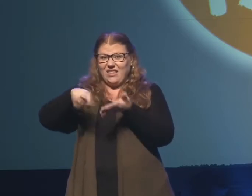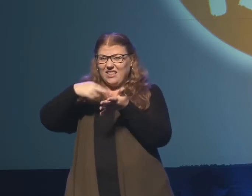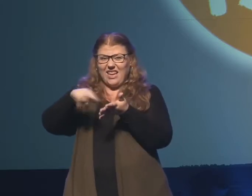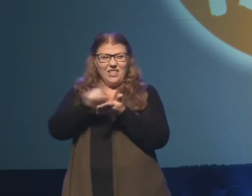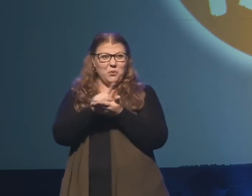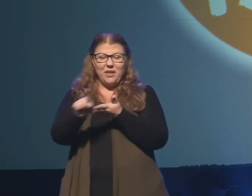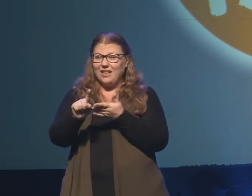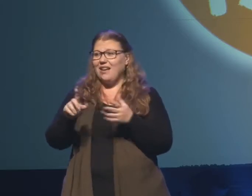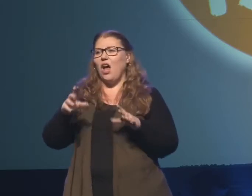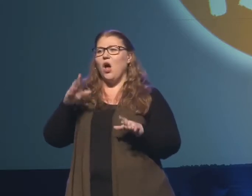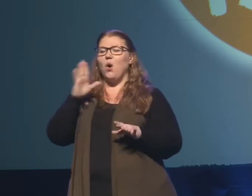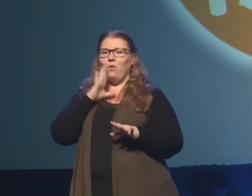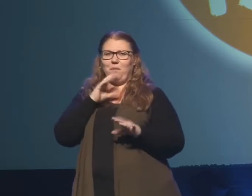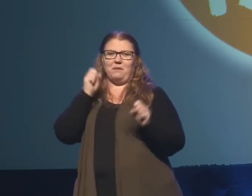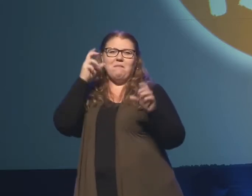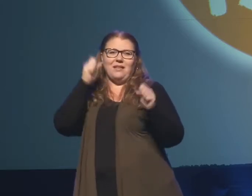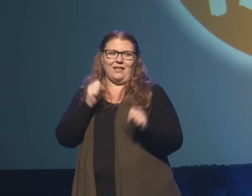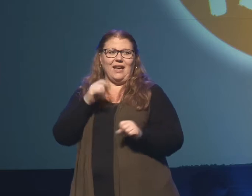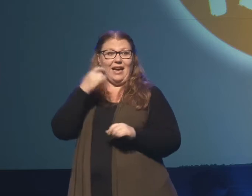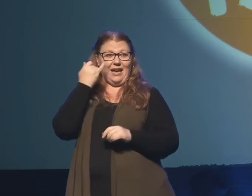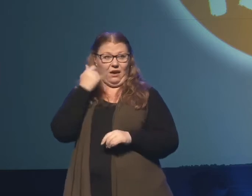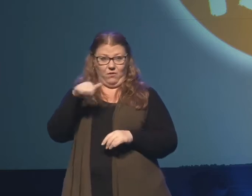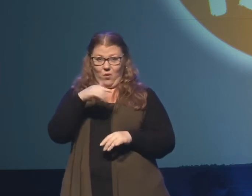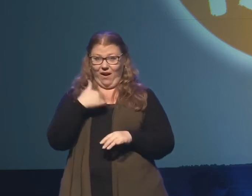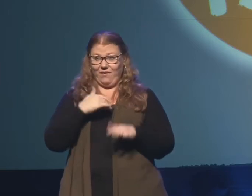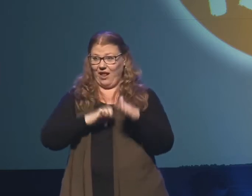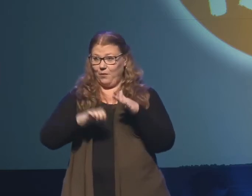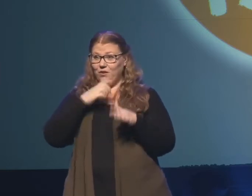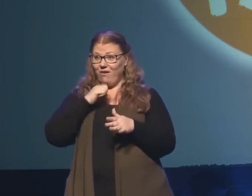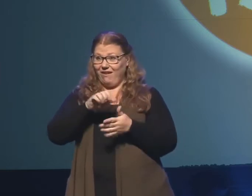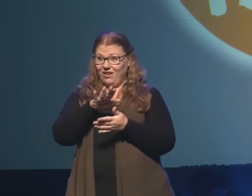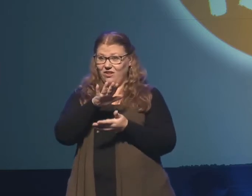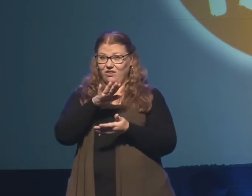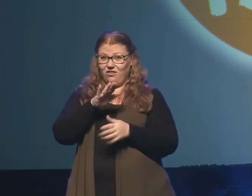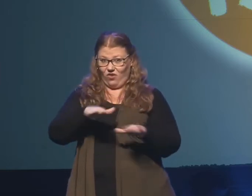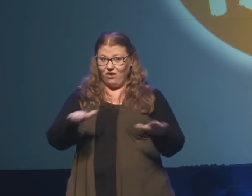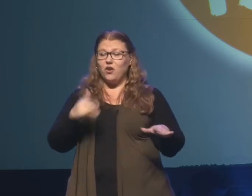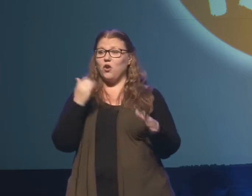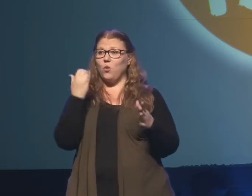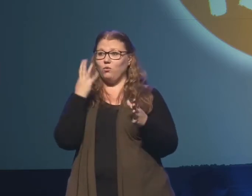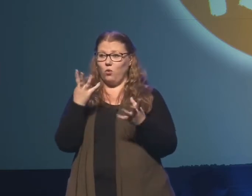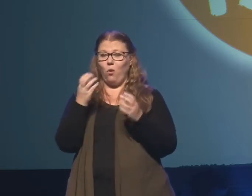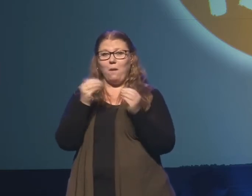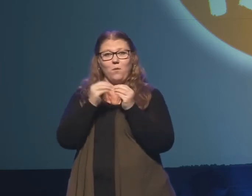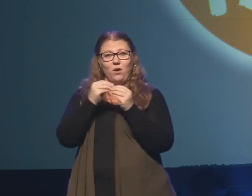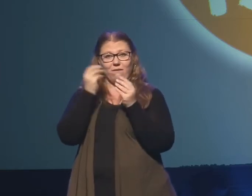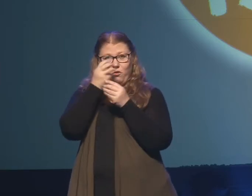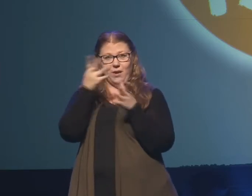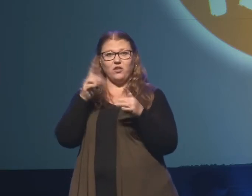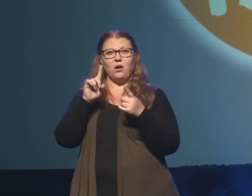great. So listen, if you are a parent of an elementary kid and you want to get more information, go to